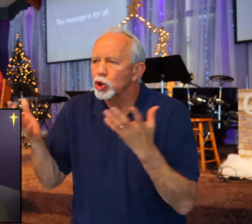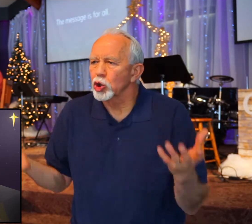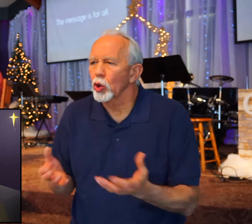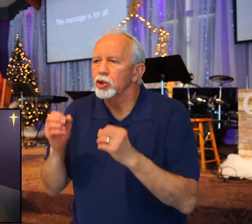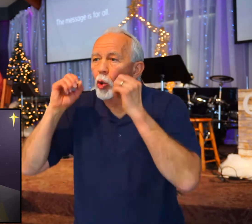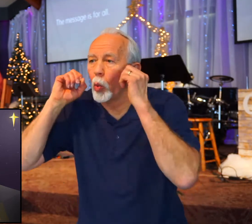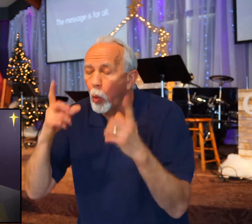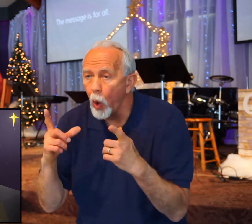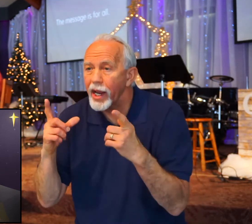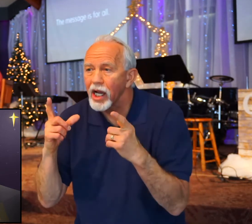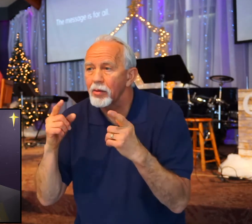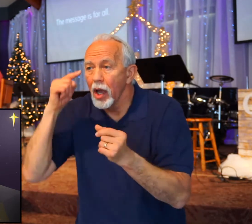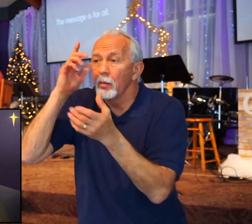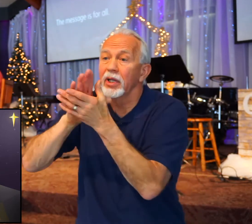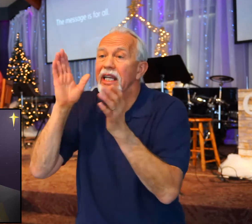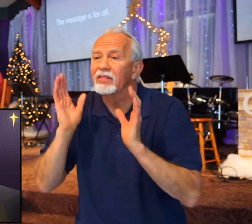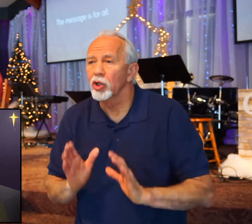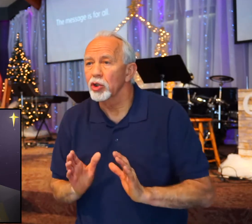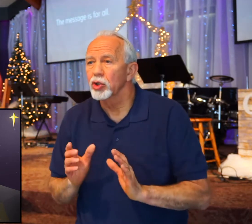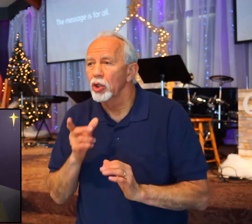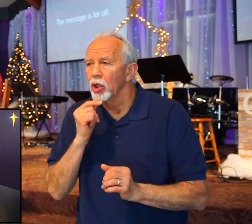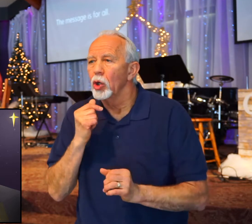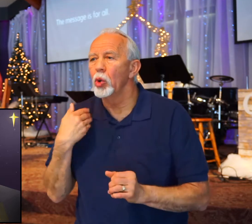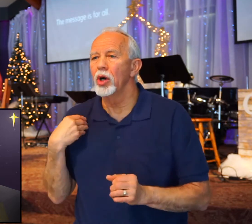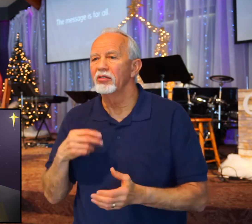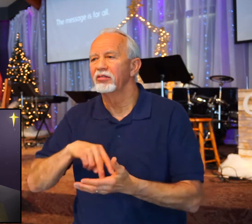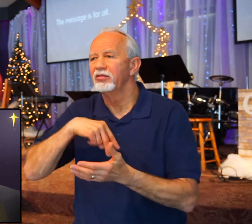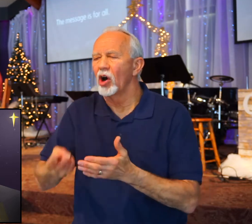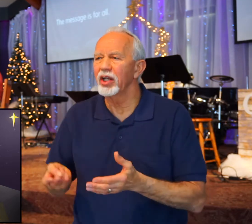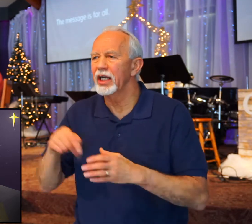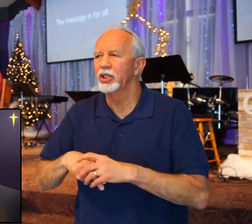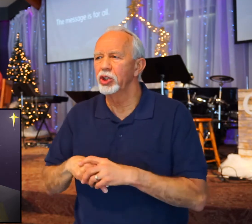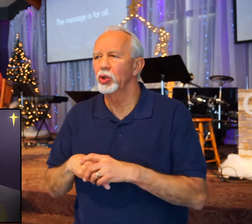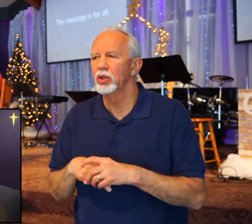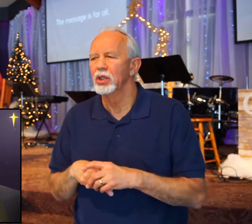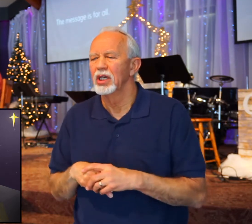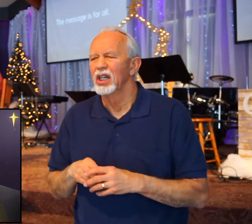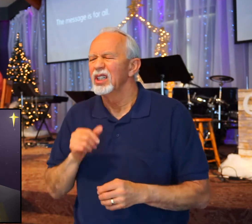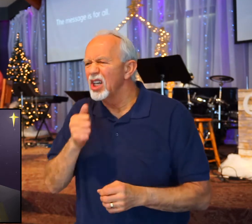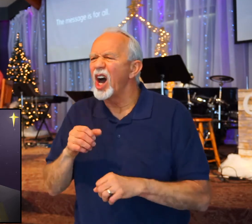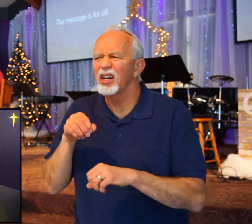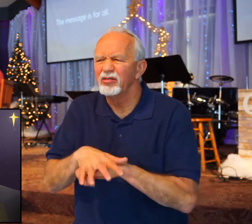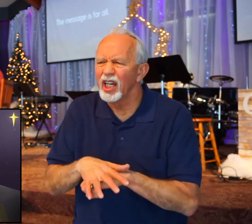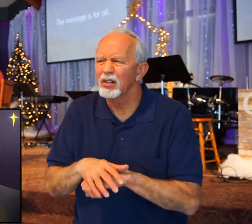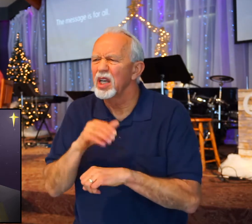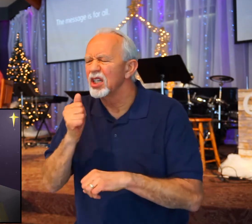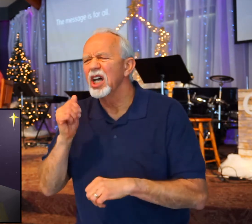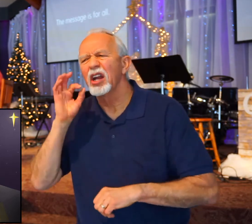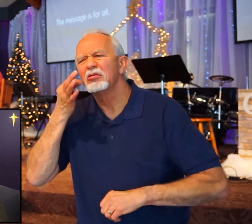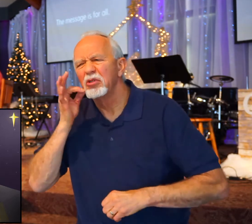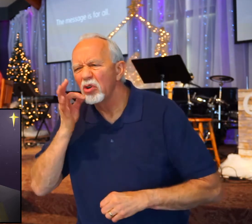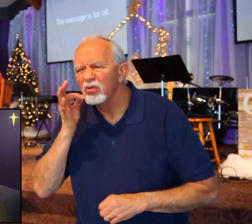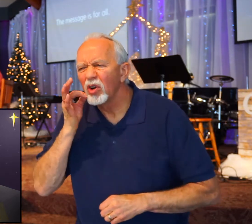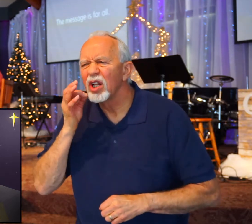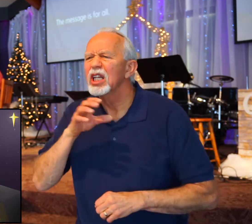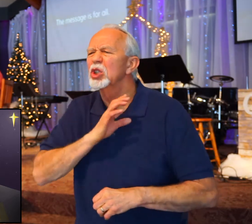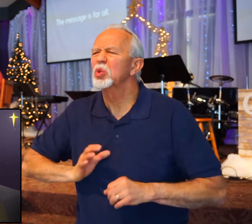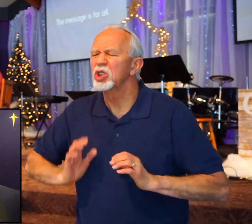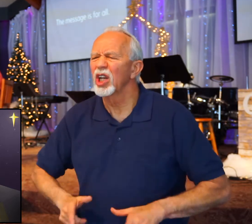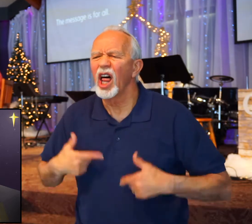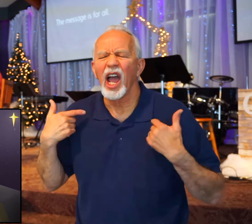up believers who have fallen into an ineffective, unfruitful Christian